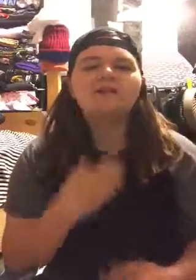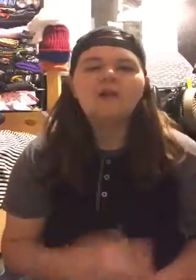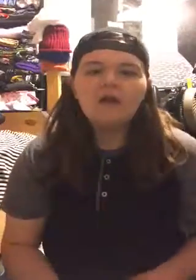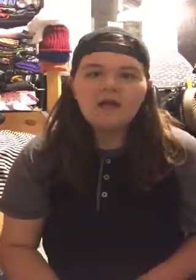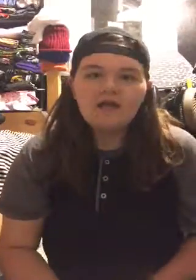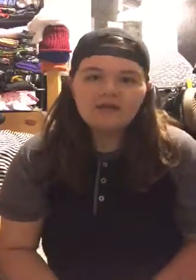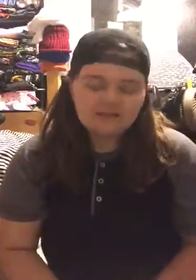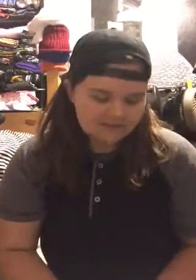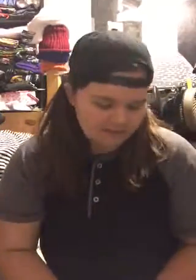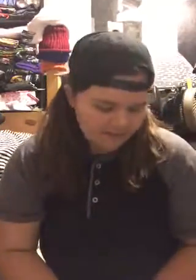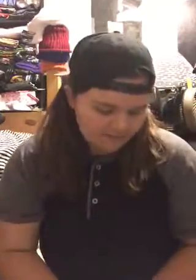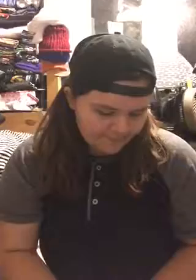and